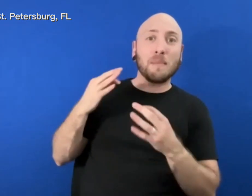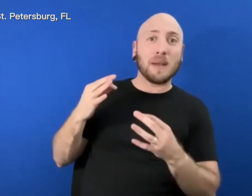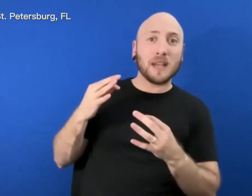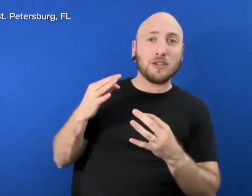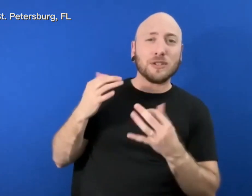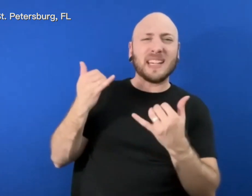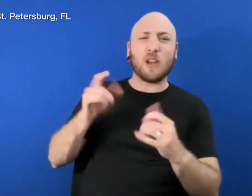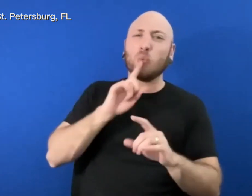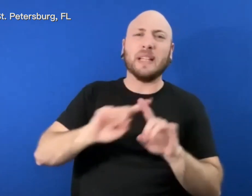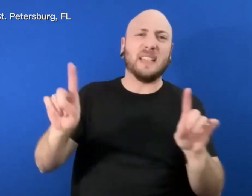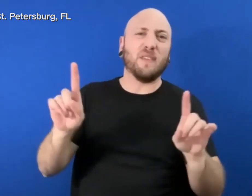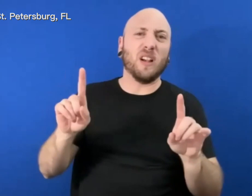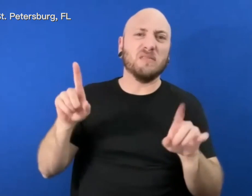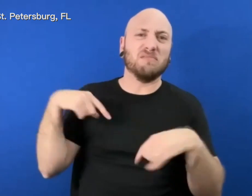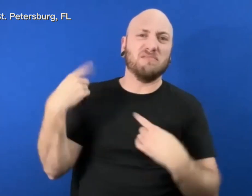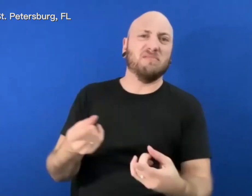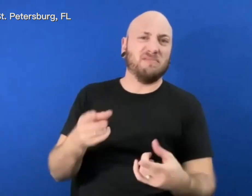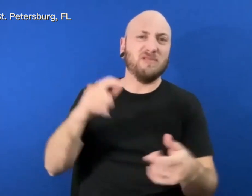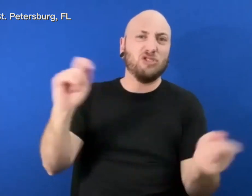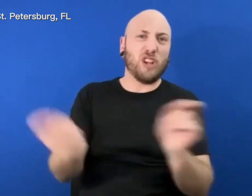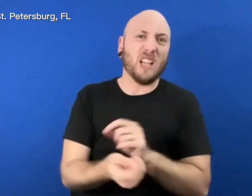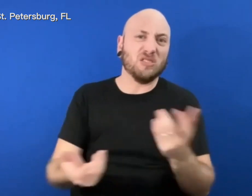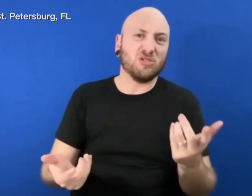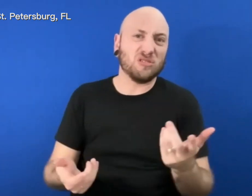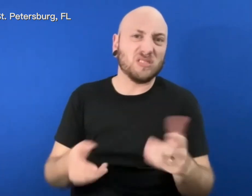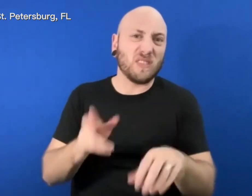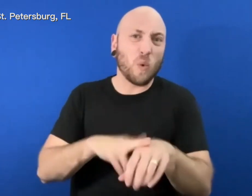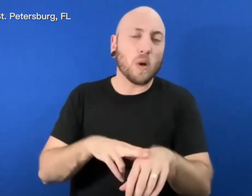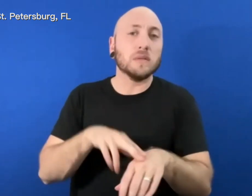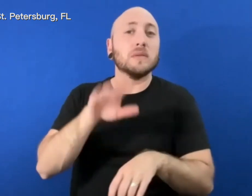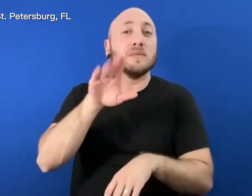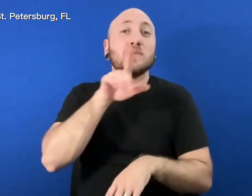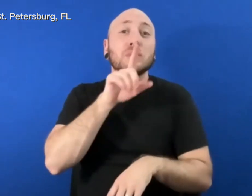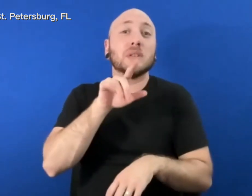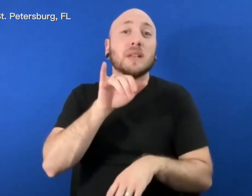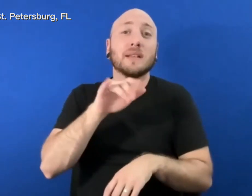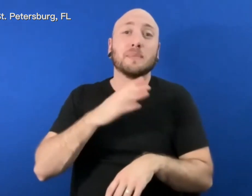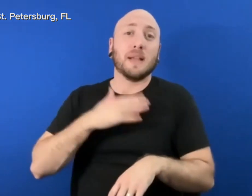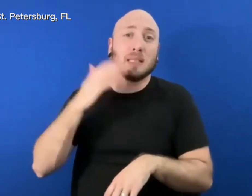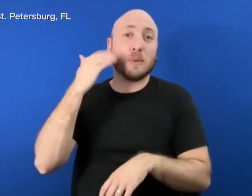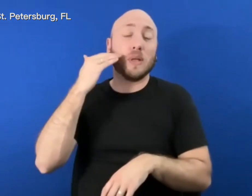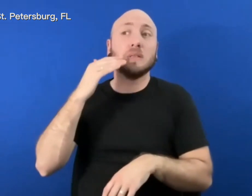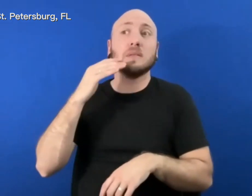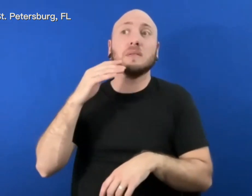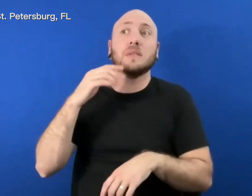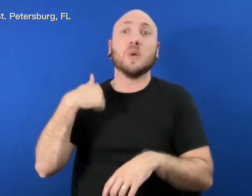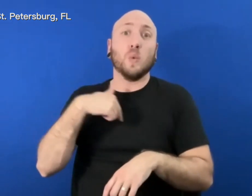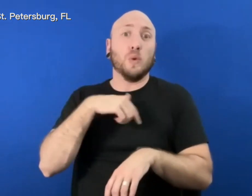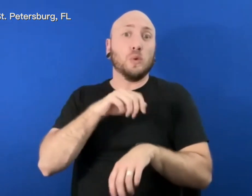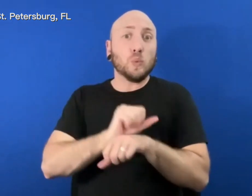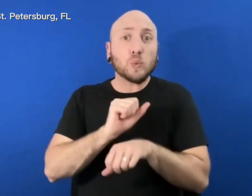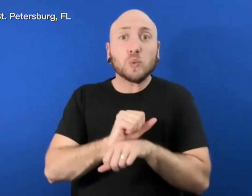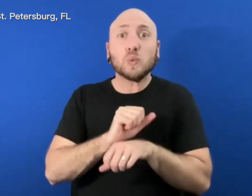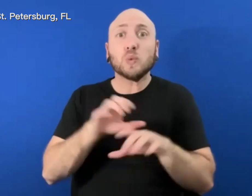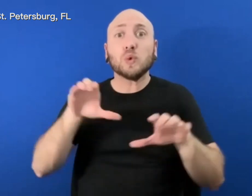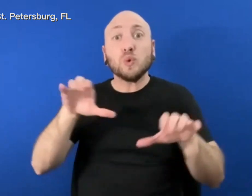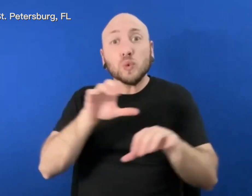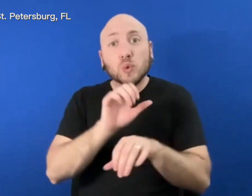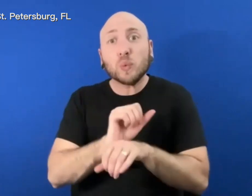stuff changes the more you work it. And at least it did for me. And yeah, I